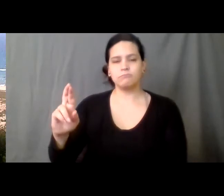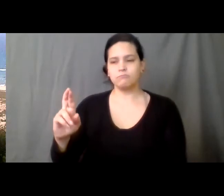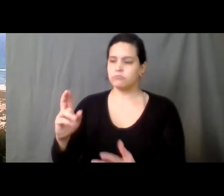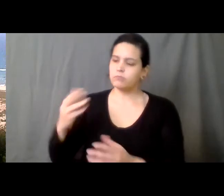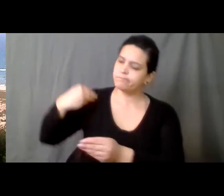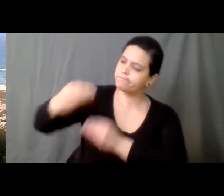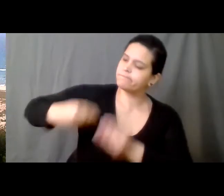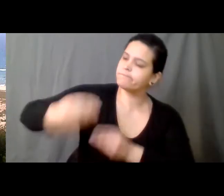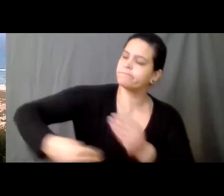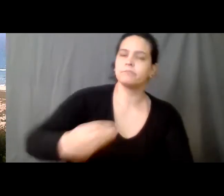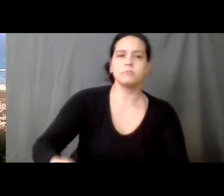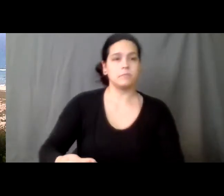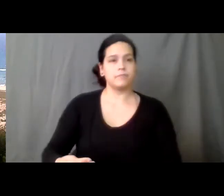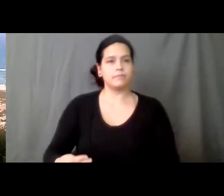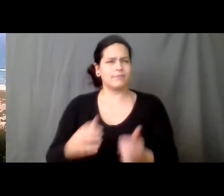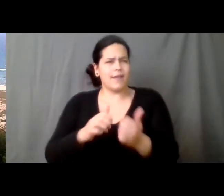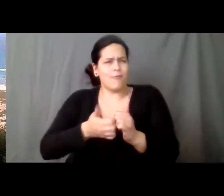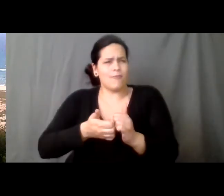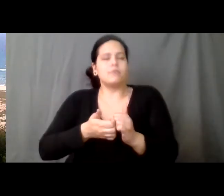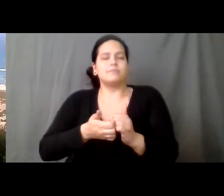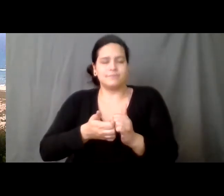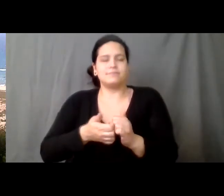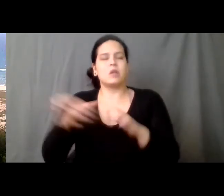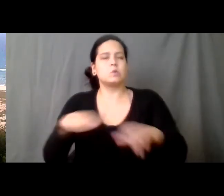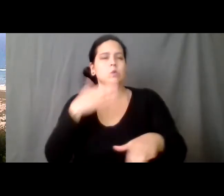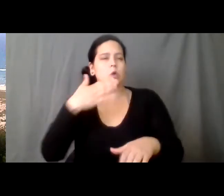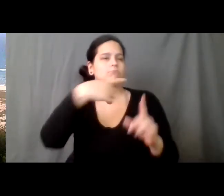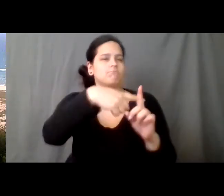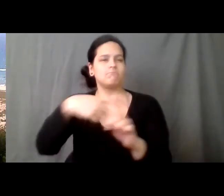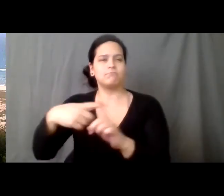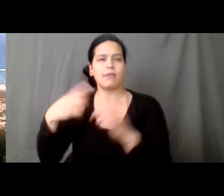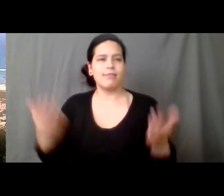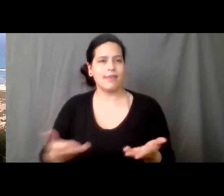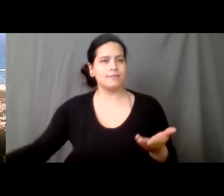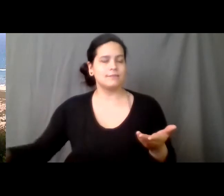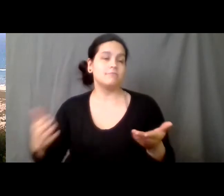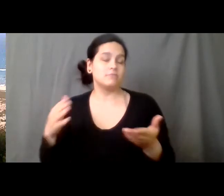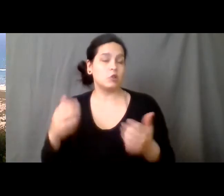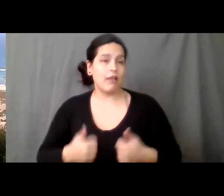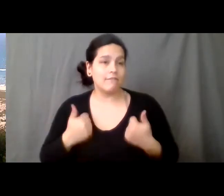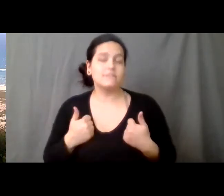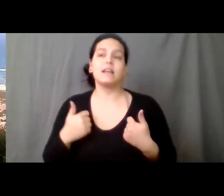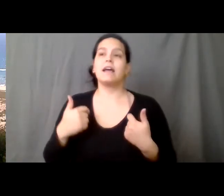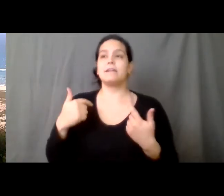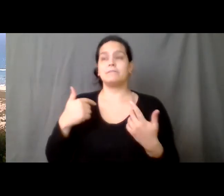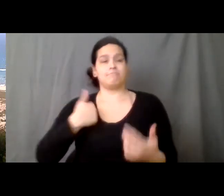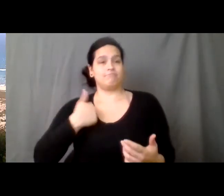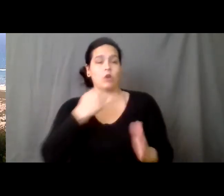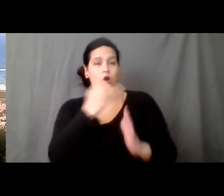In this process, I've worked as an artist. I do traditional woodland Indian pottery.